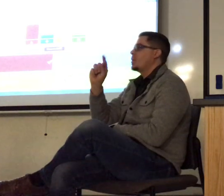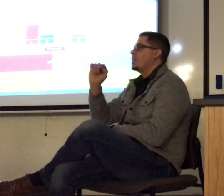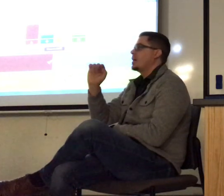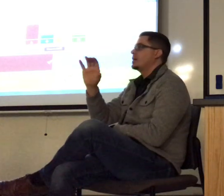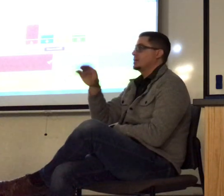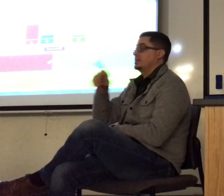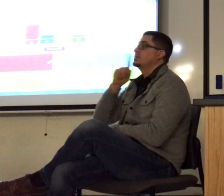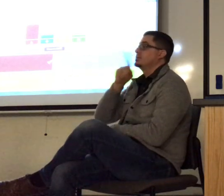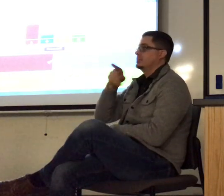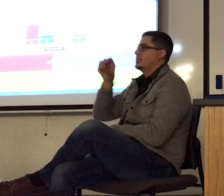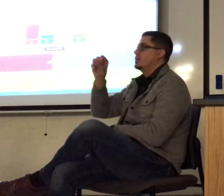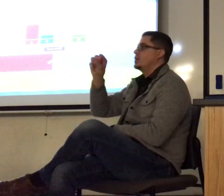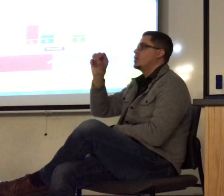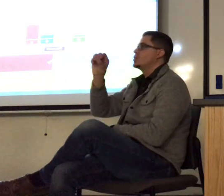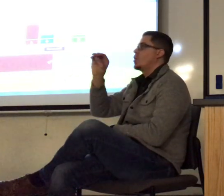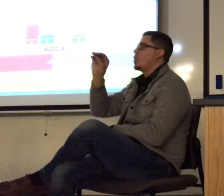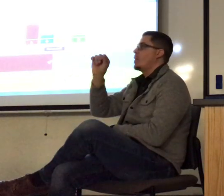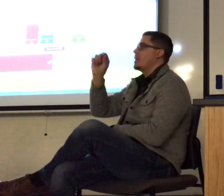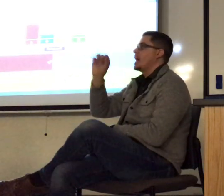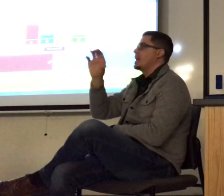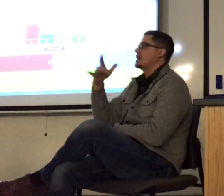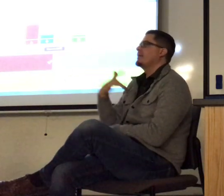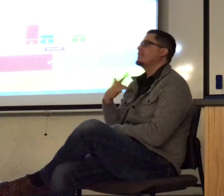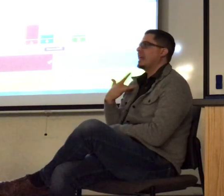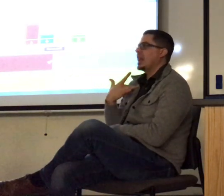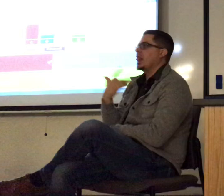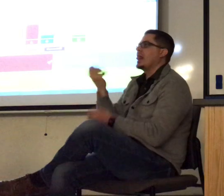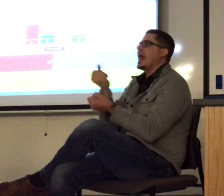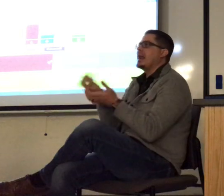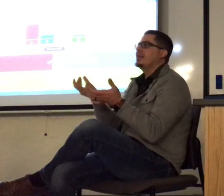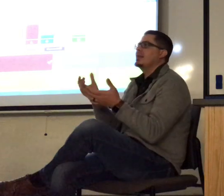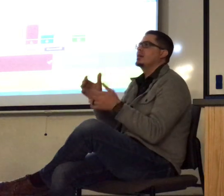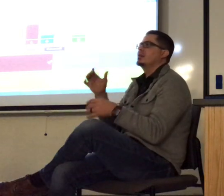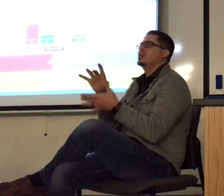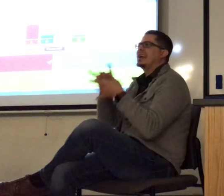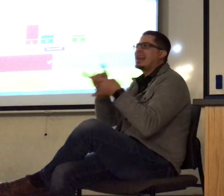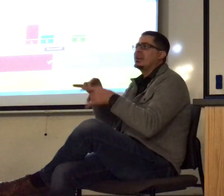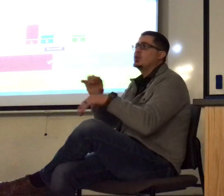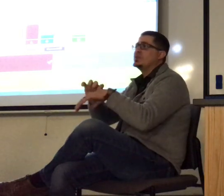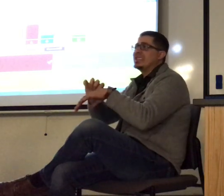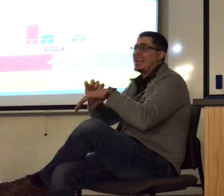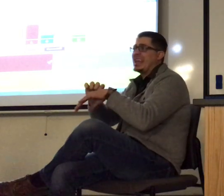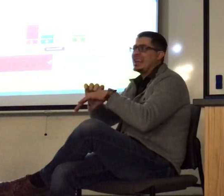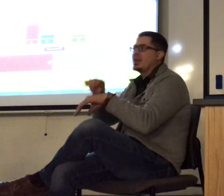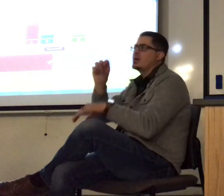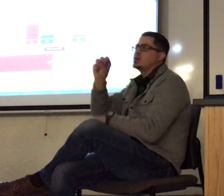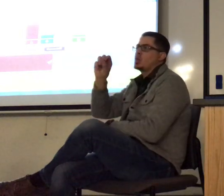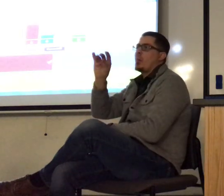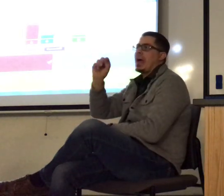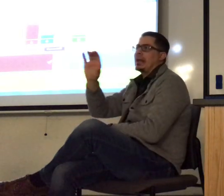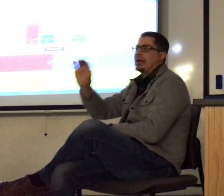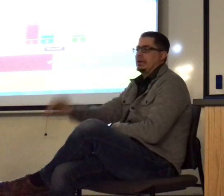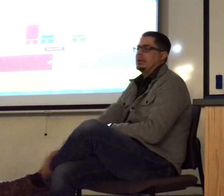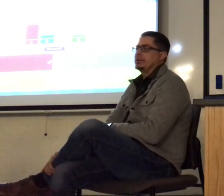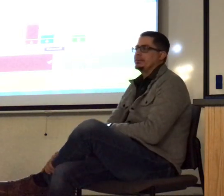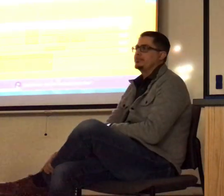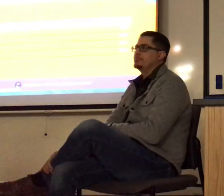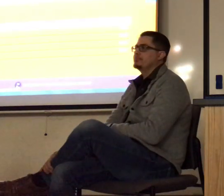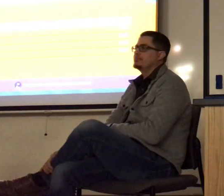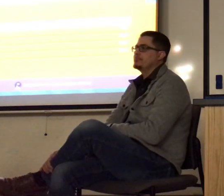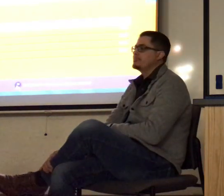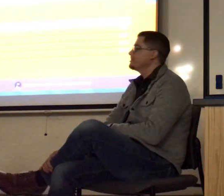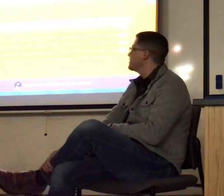It is somatic sensory. Feel and anything that's skin related is pretty much somatic sensory.